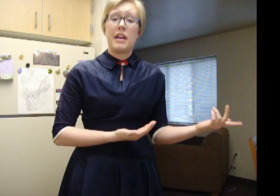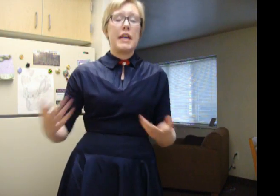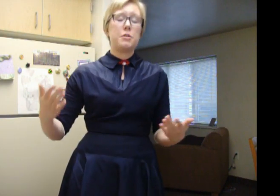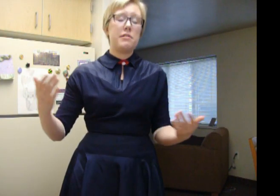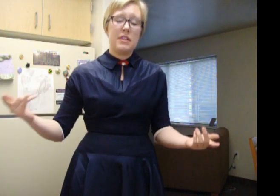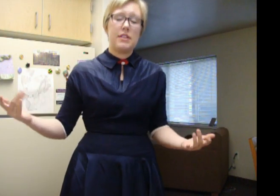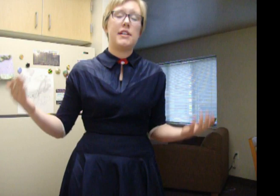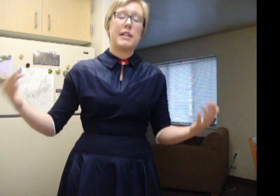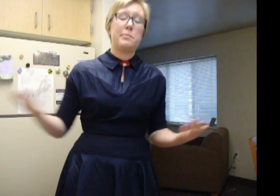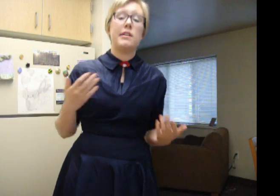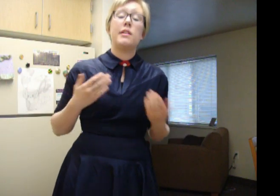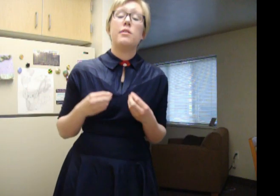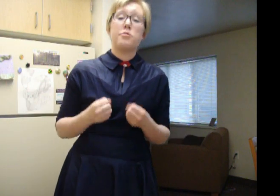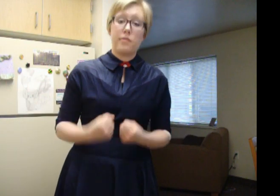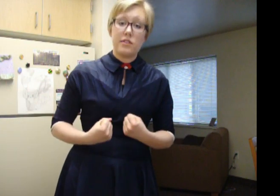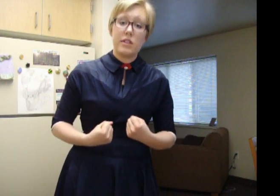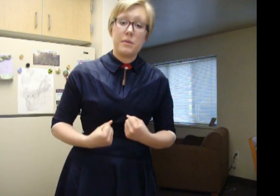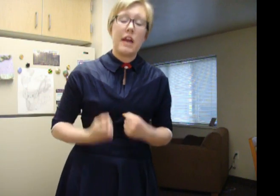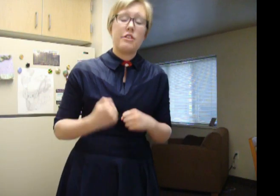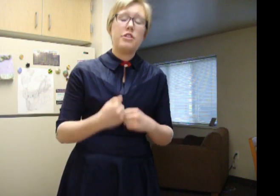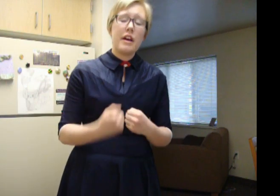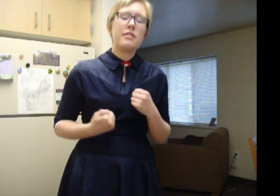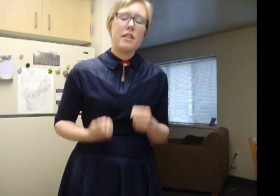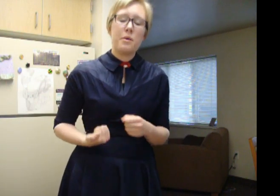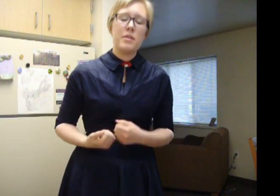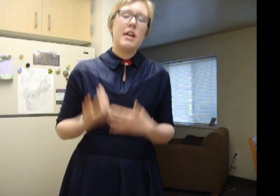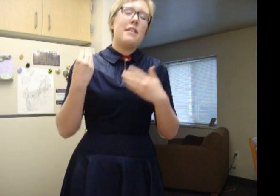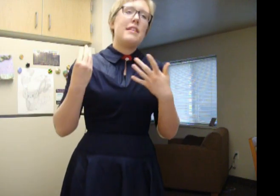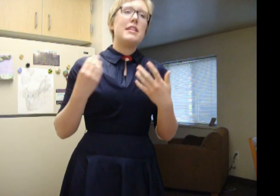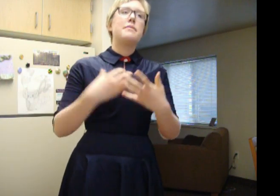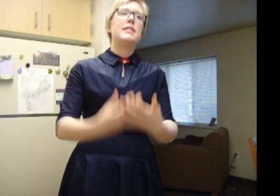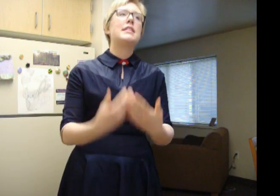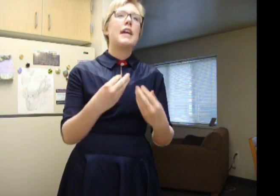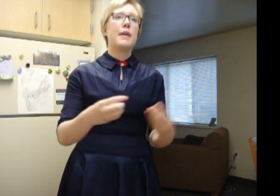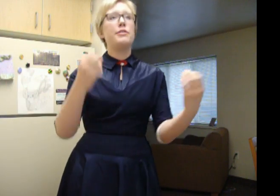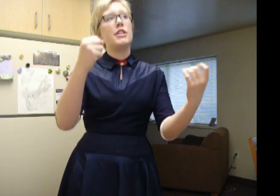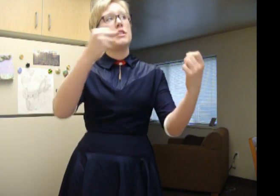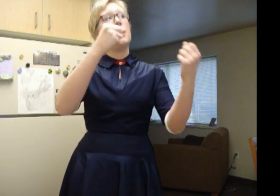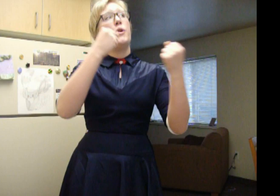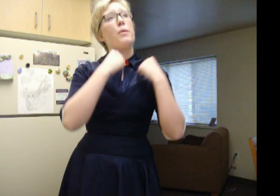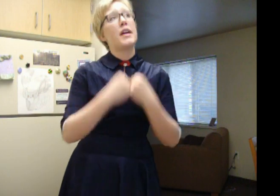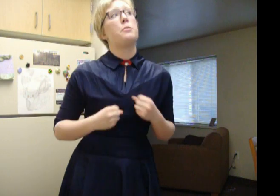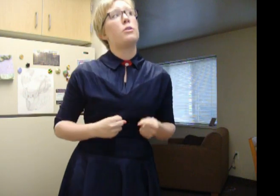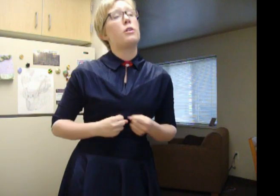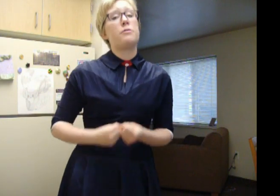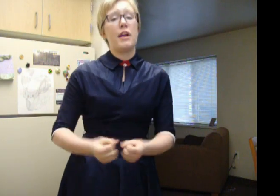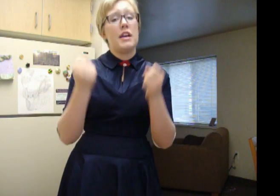Taylor Swift in this song has been friend zoned, and she just knows that this guy will just break up with her girlfriend